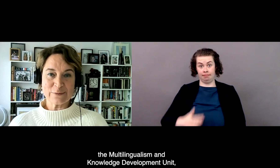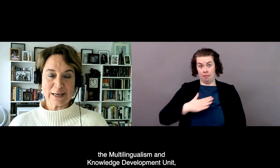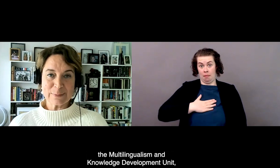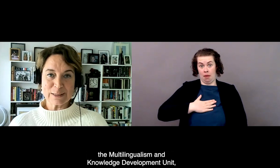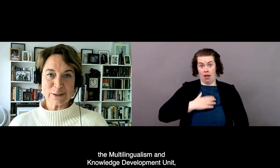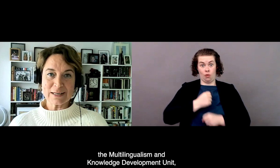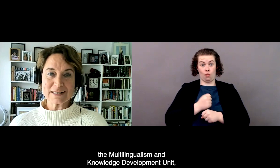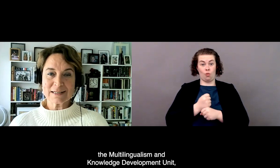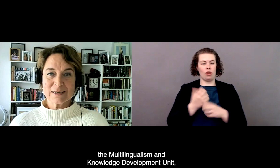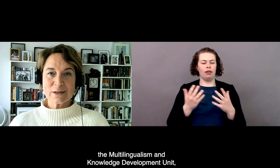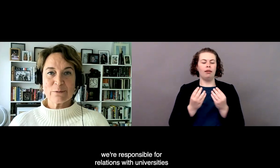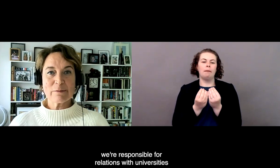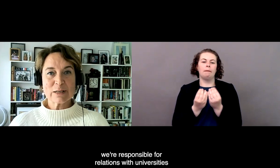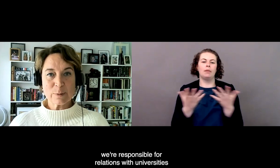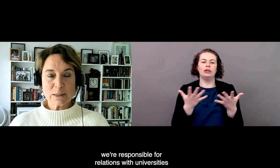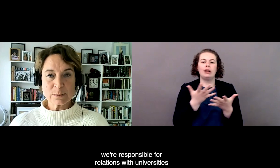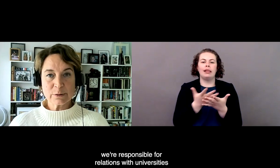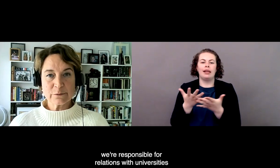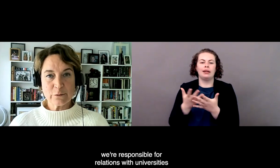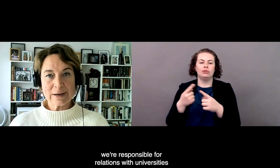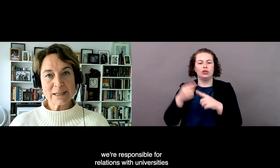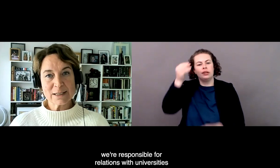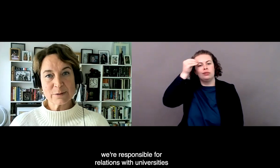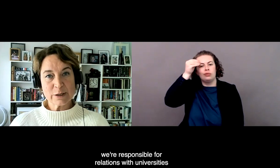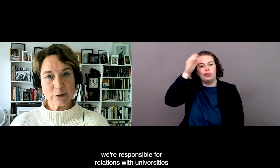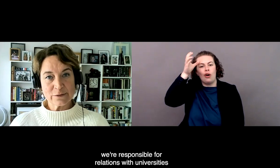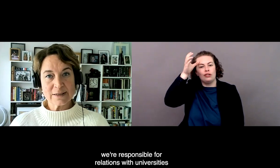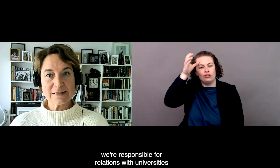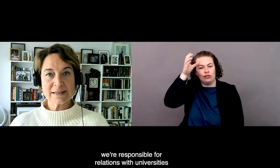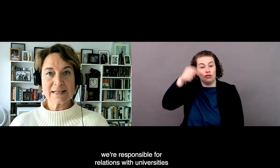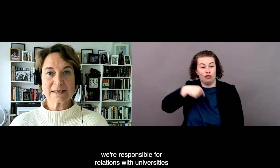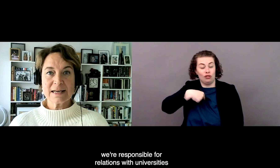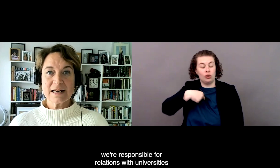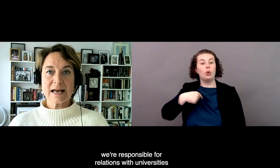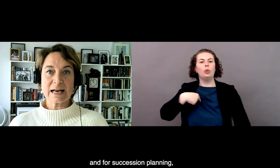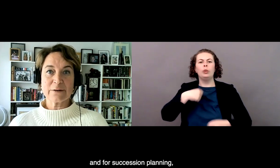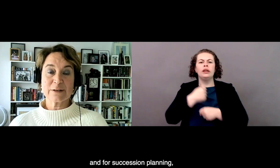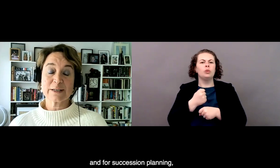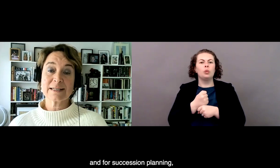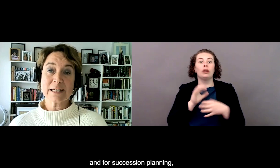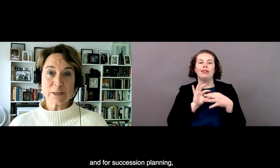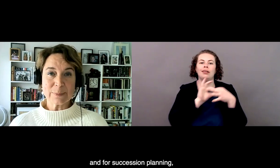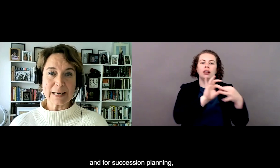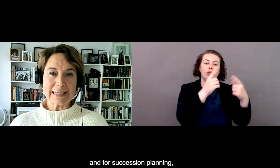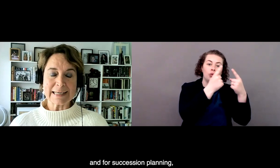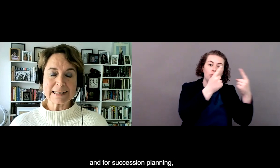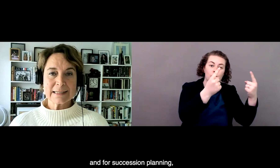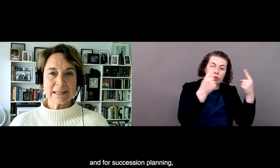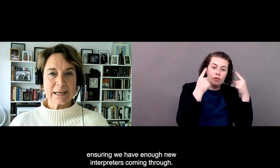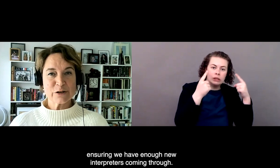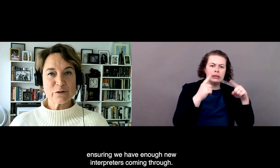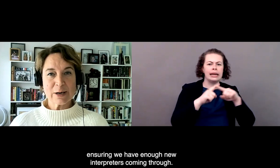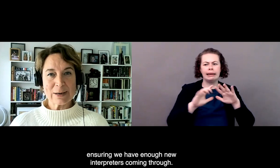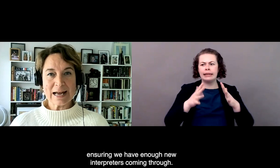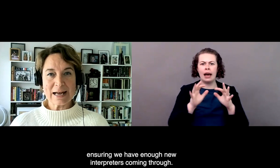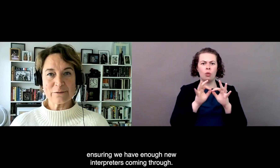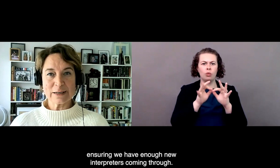Development Unit, we're responsible for relations with universities and for succession planning, ensuring we have